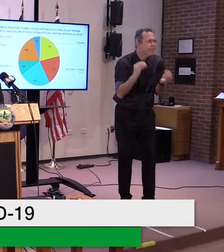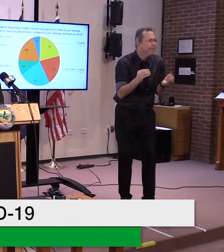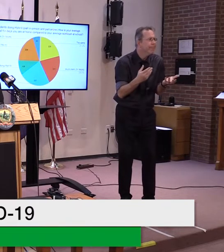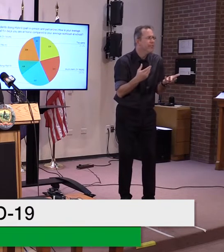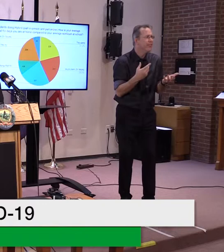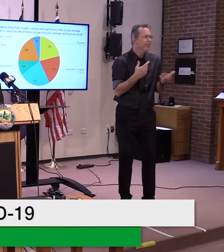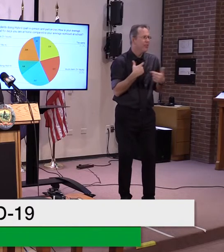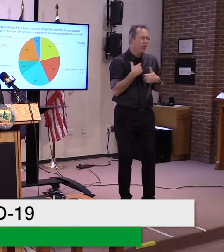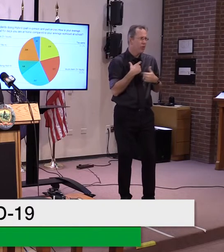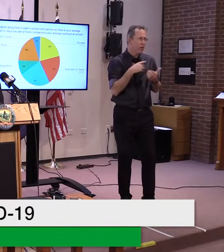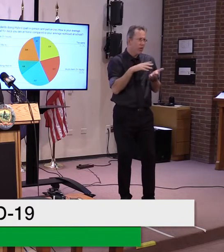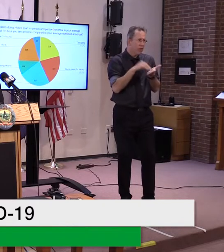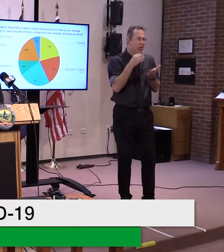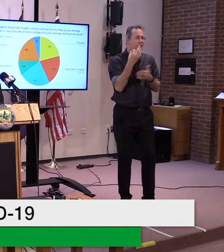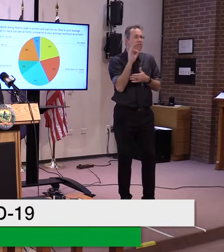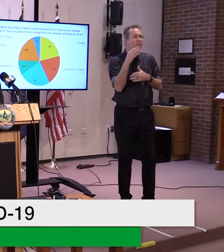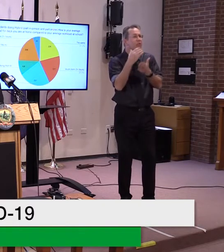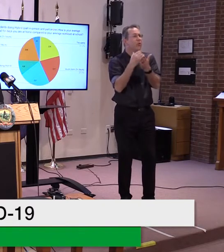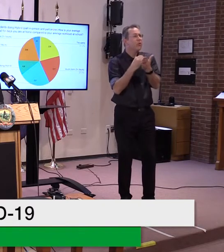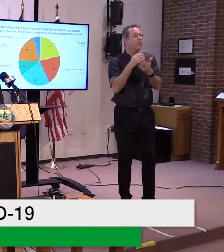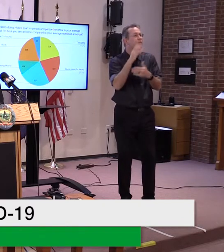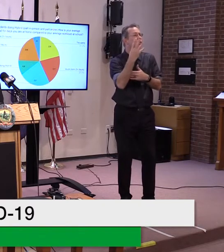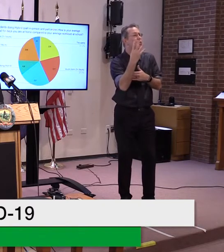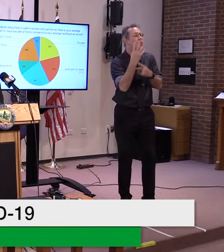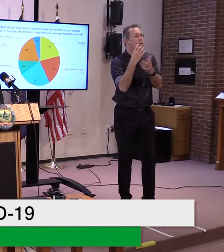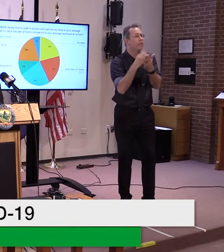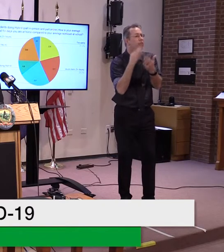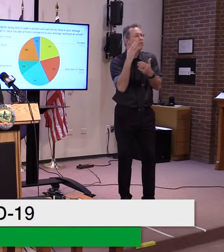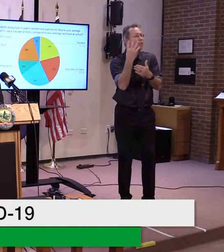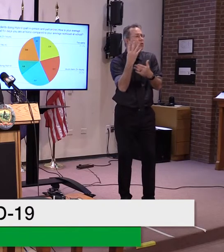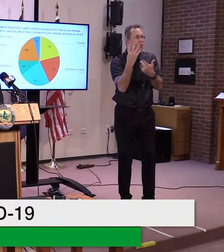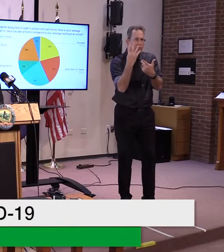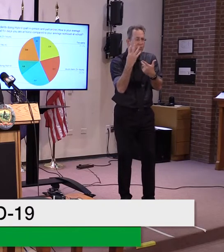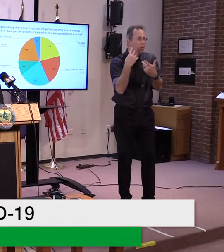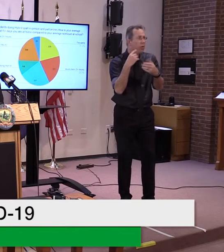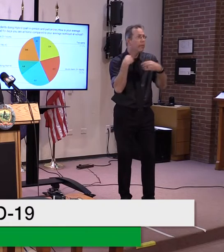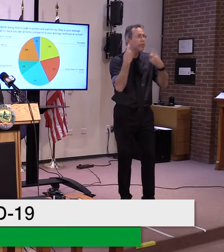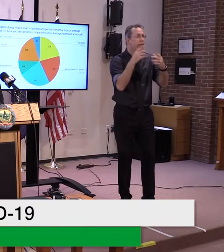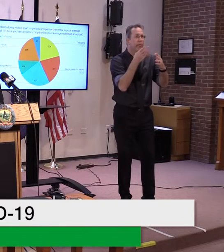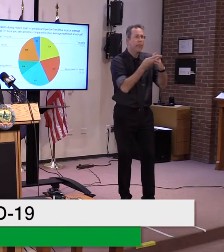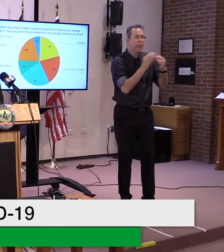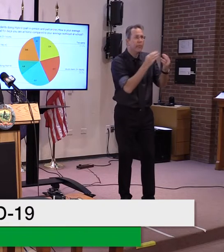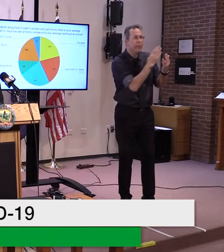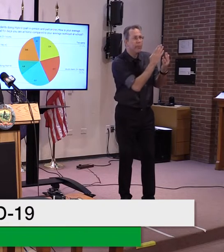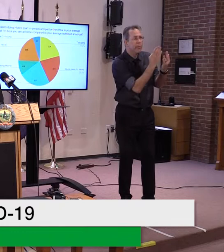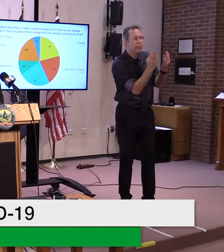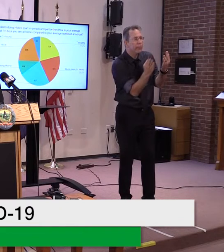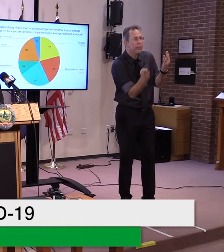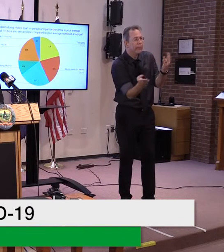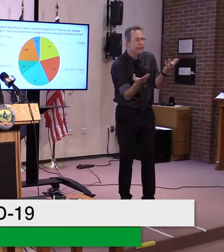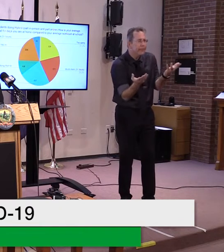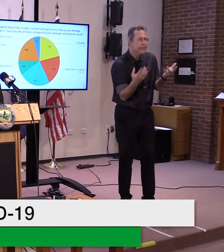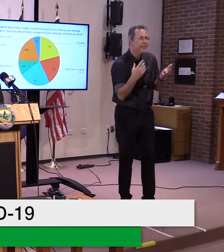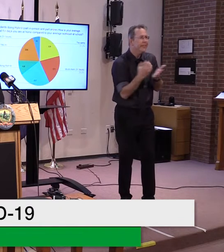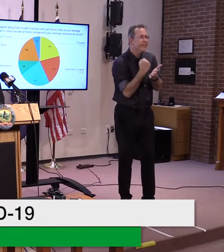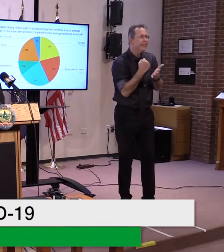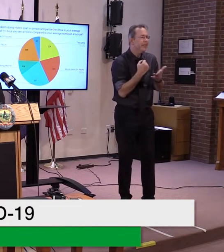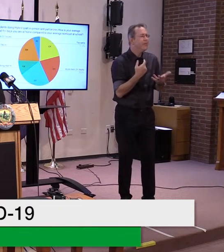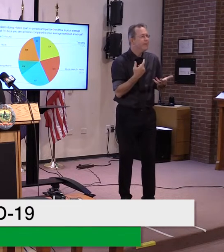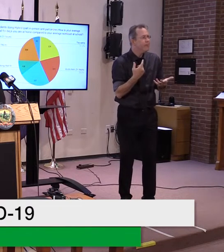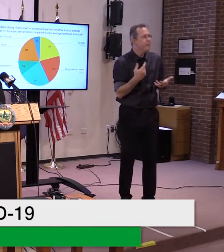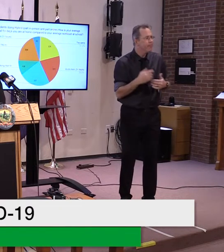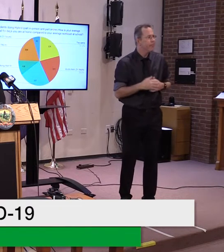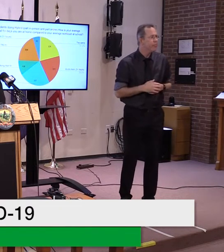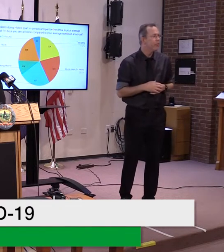having more than just three months off that i would in the summer is gonna be different and it's definitely you know something that we need to understand is